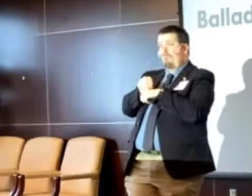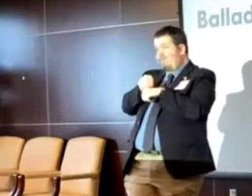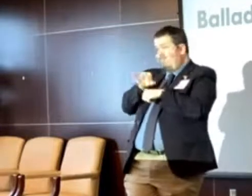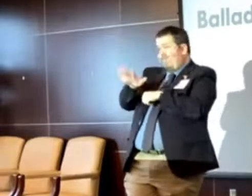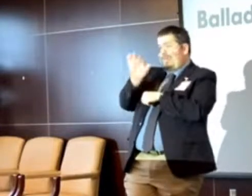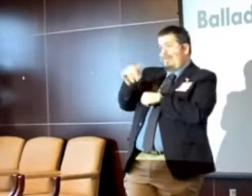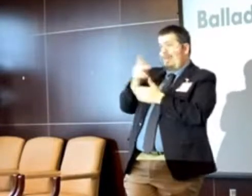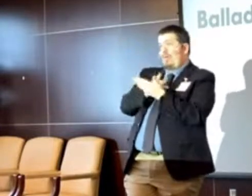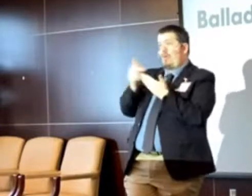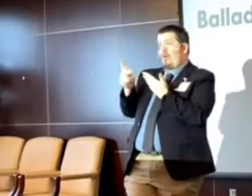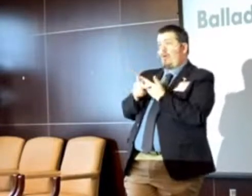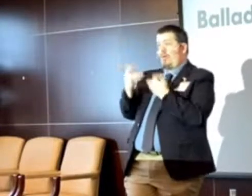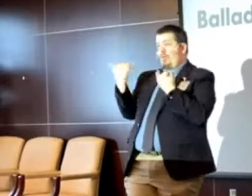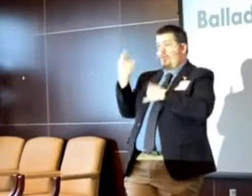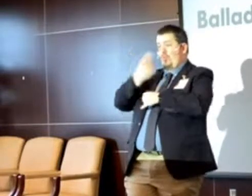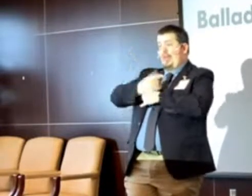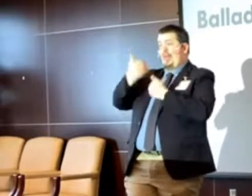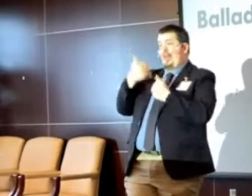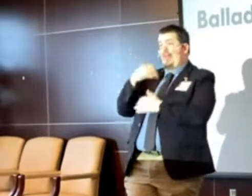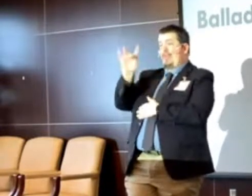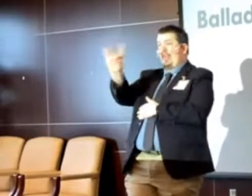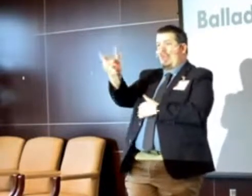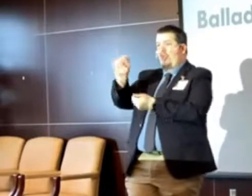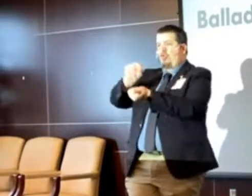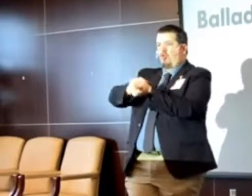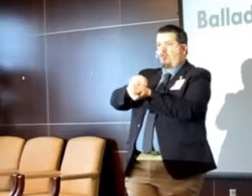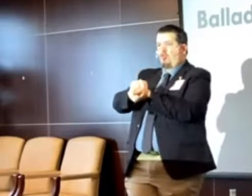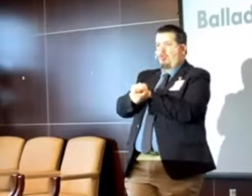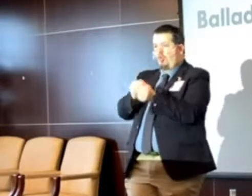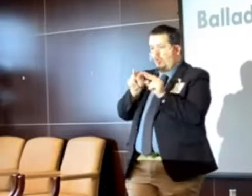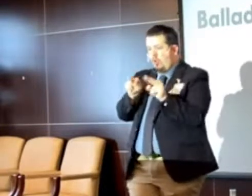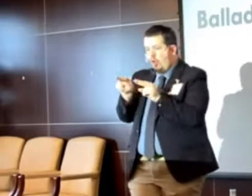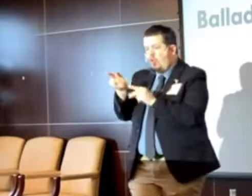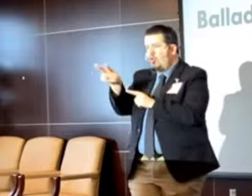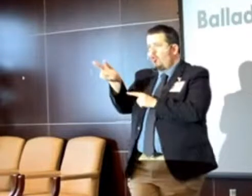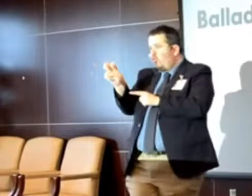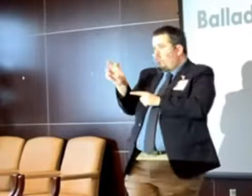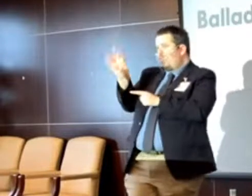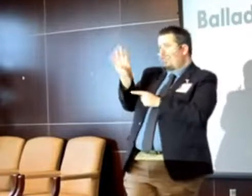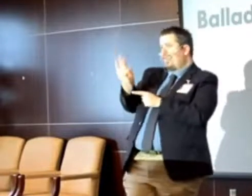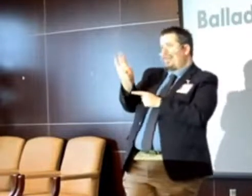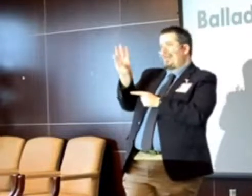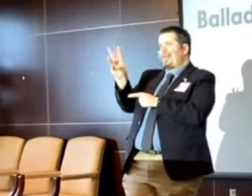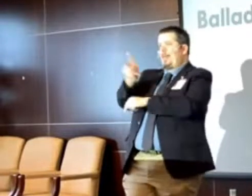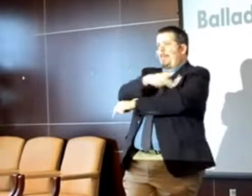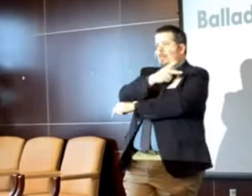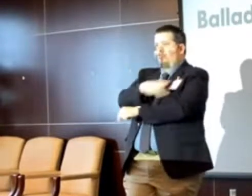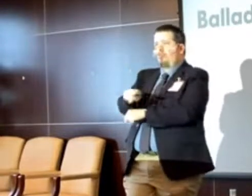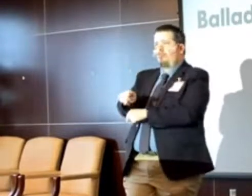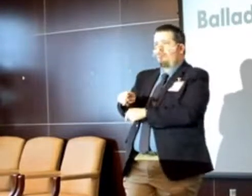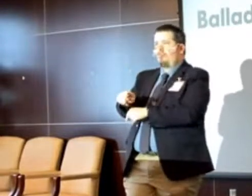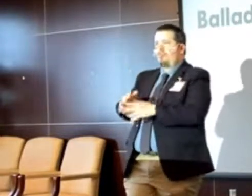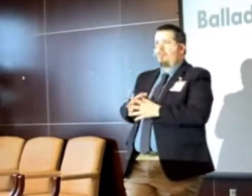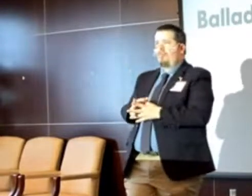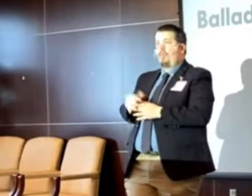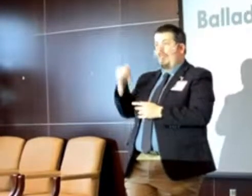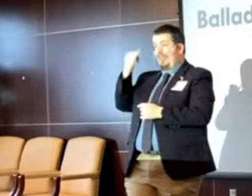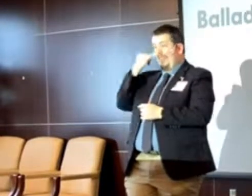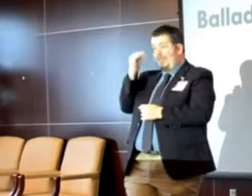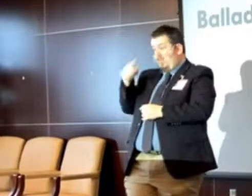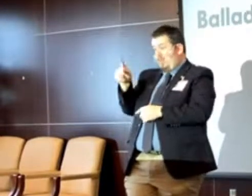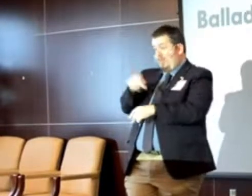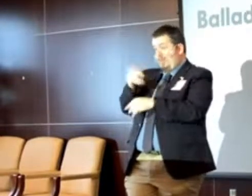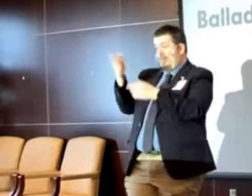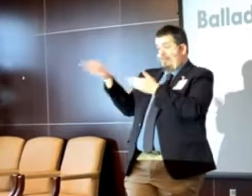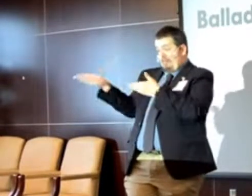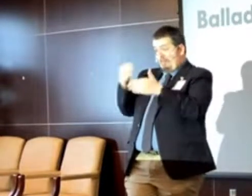program has been, today we have 8 nurses monitoring 296 patients. If those patients